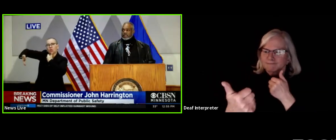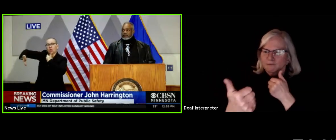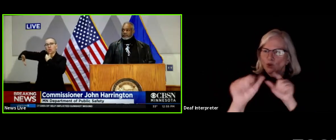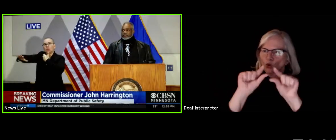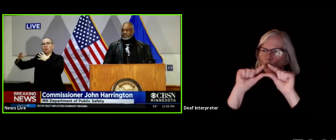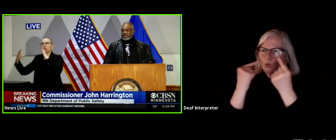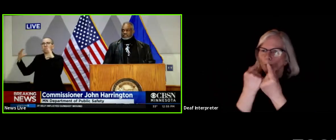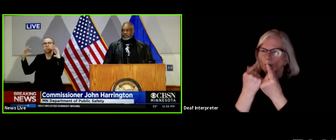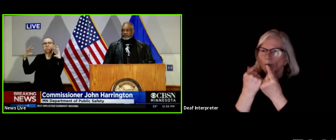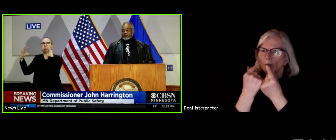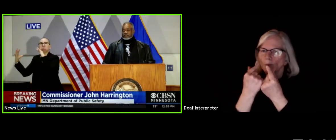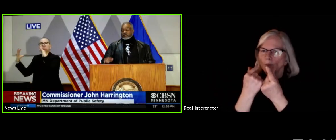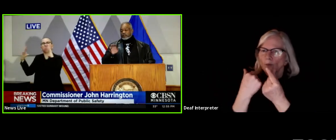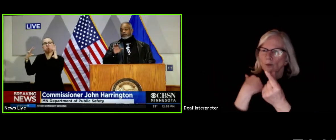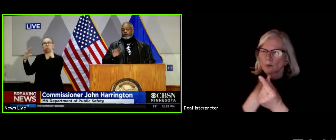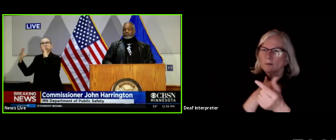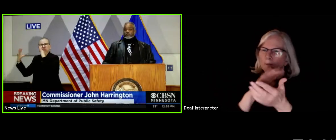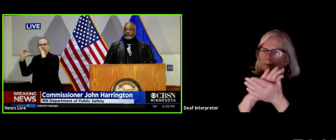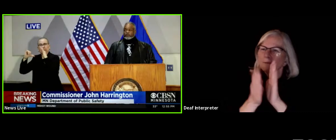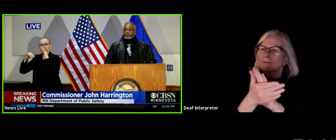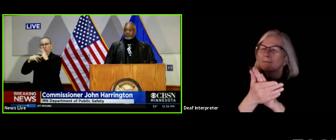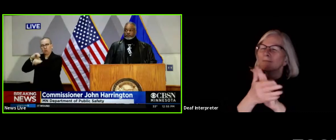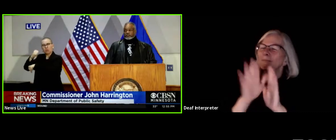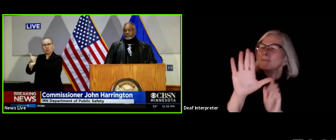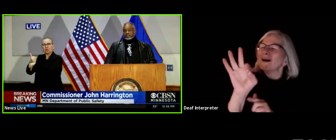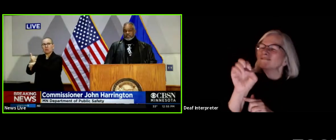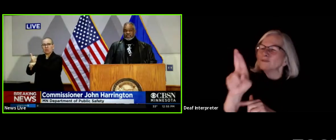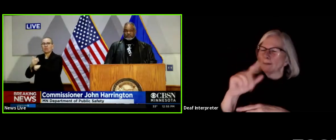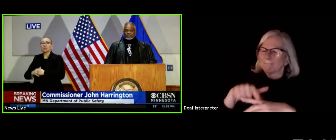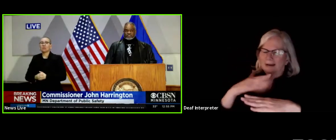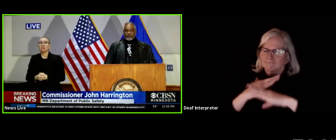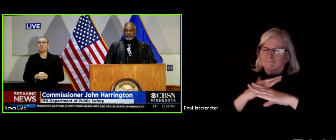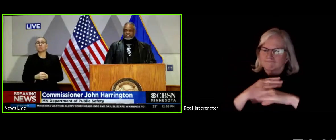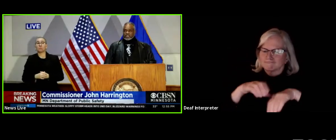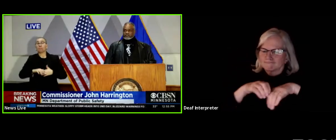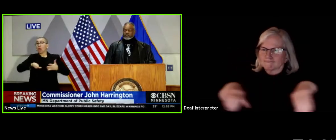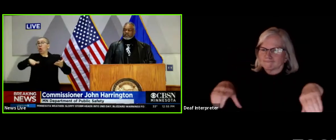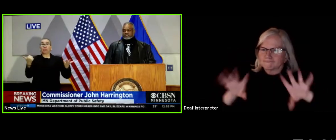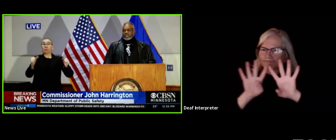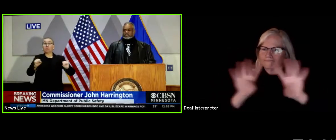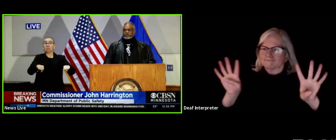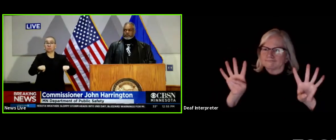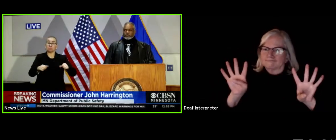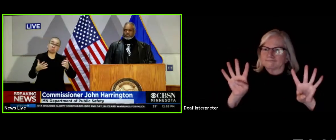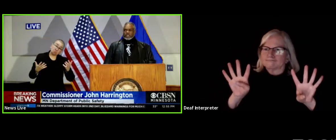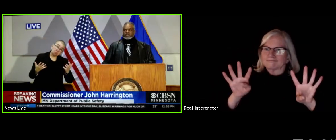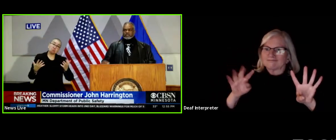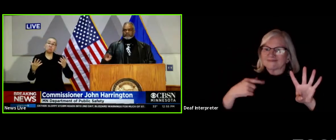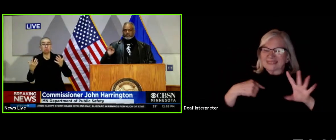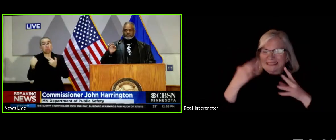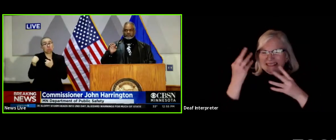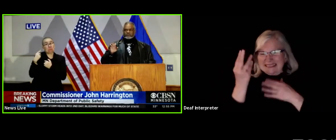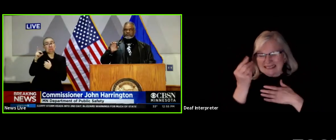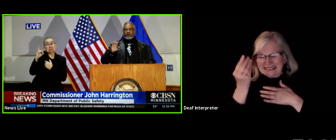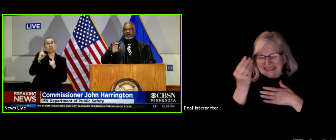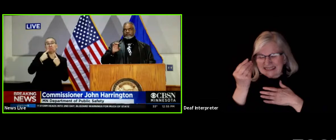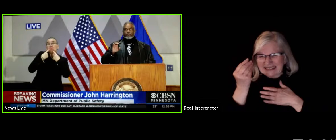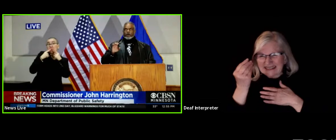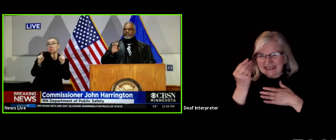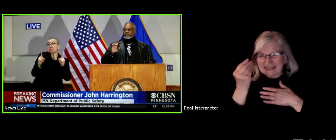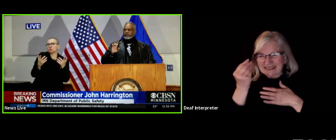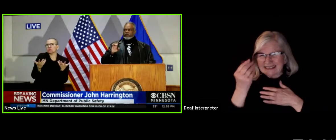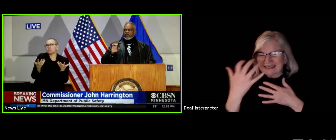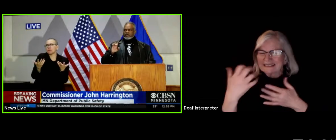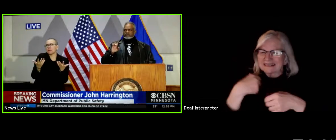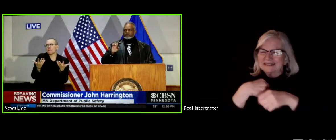from being able to get at each other. The other way that we've looked at doing this, and that has been somewhat successful, is to actually create, for